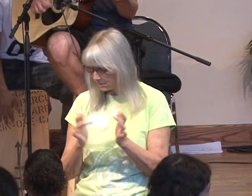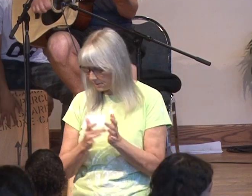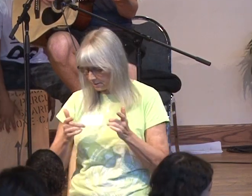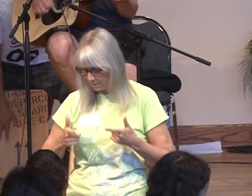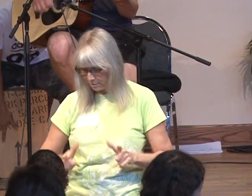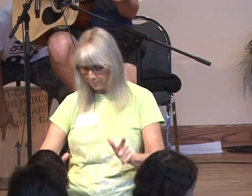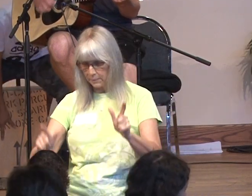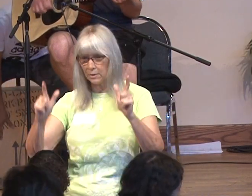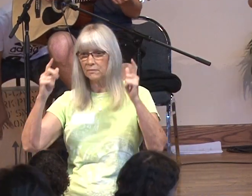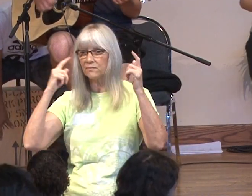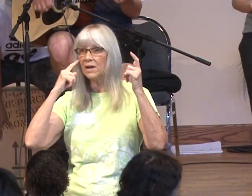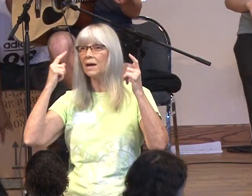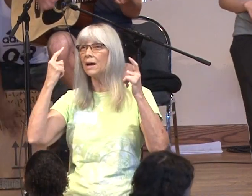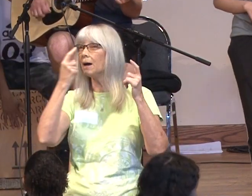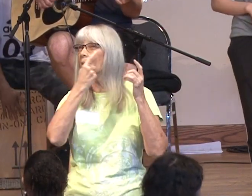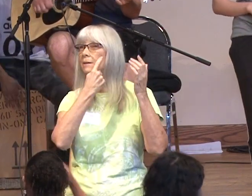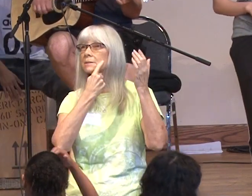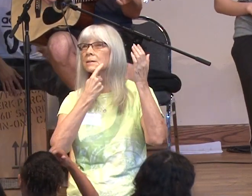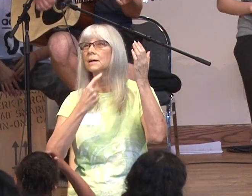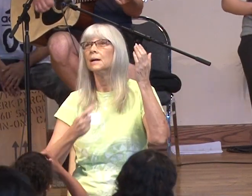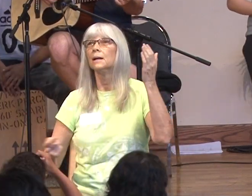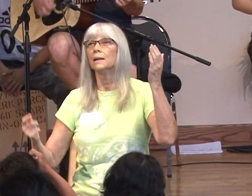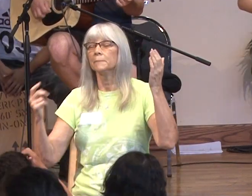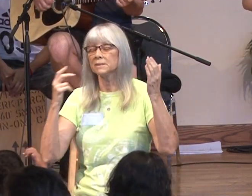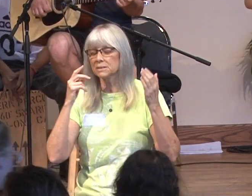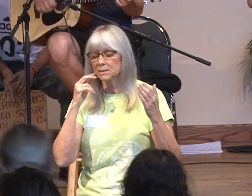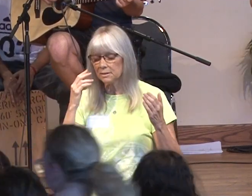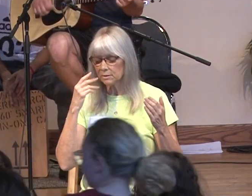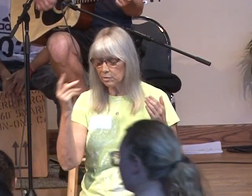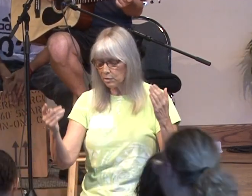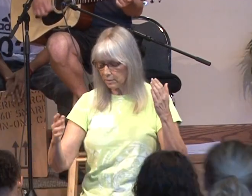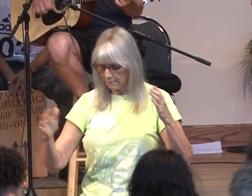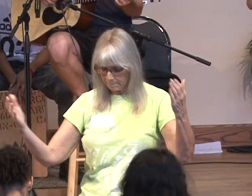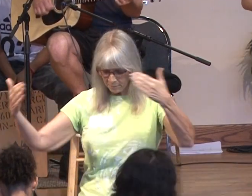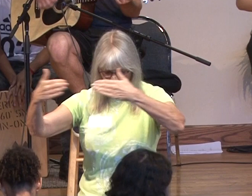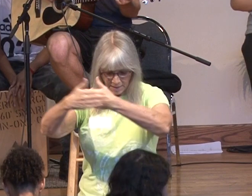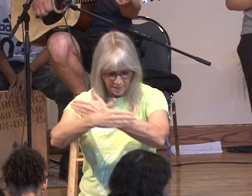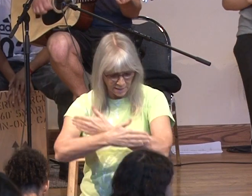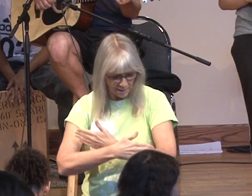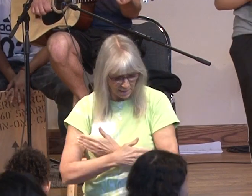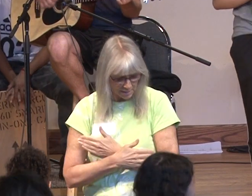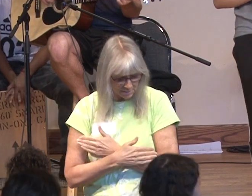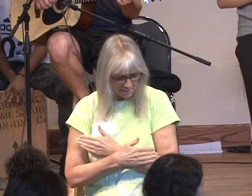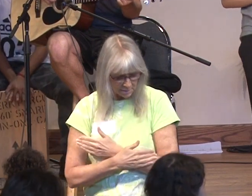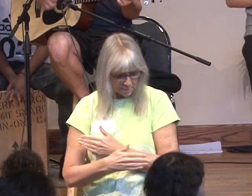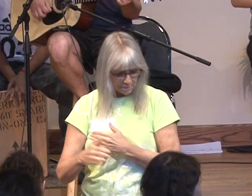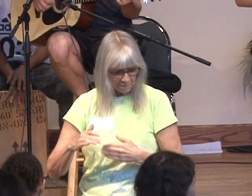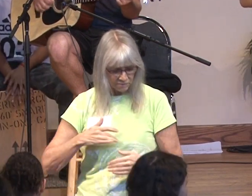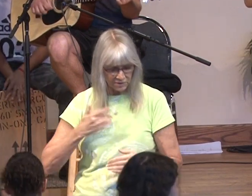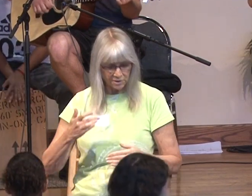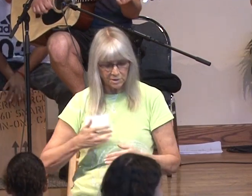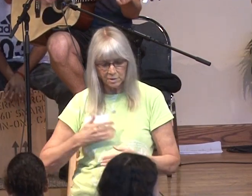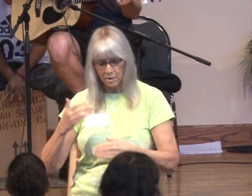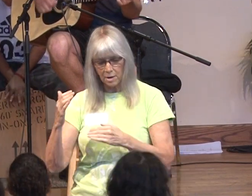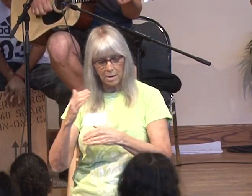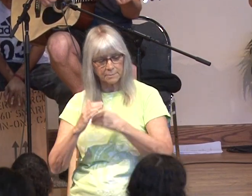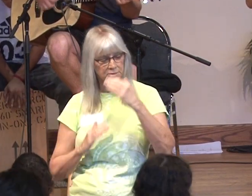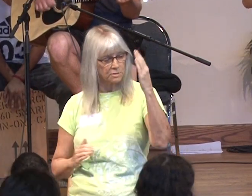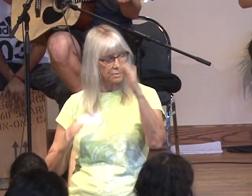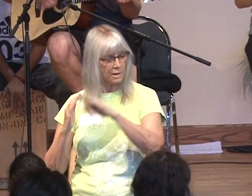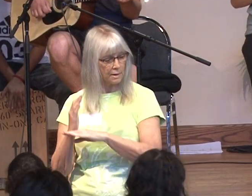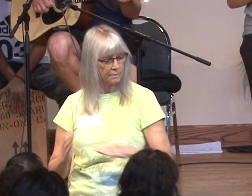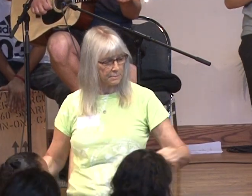me see your eyes. Let me feel your embrace. Let me feel you